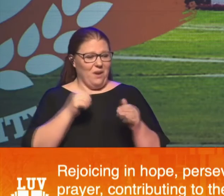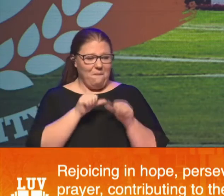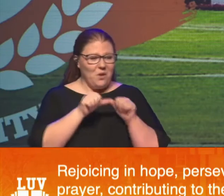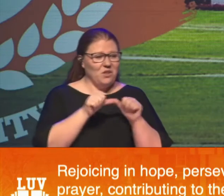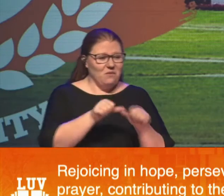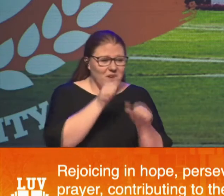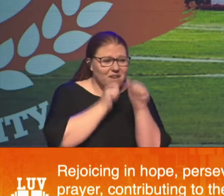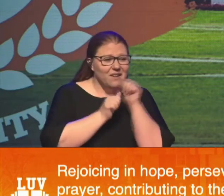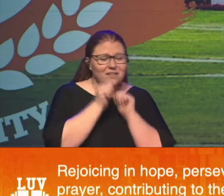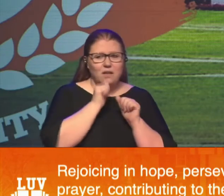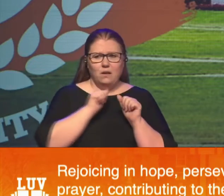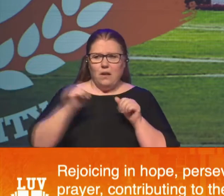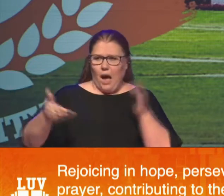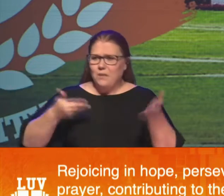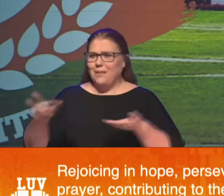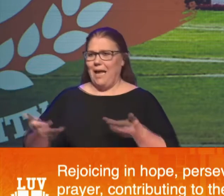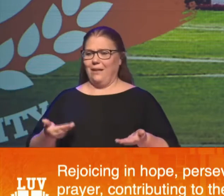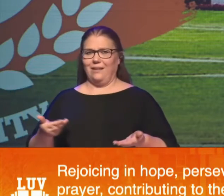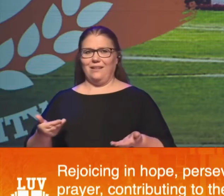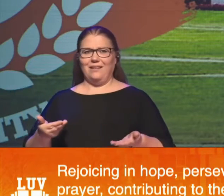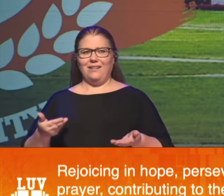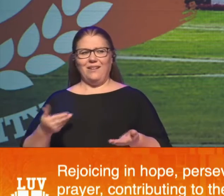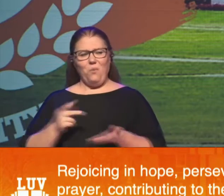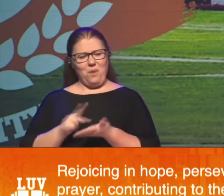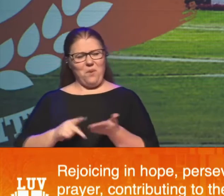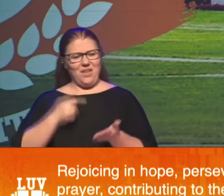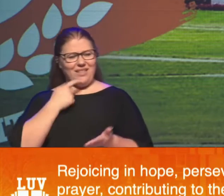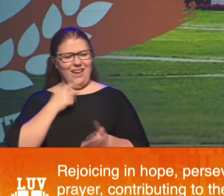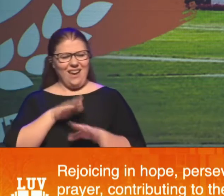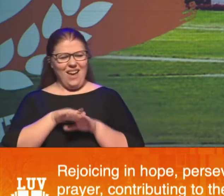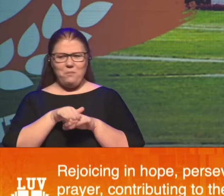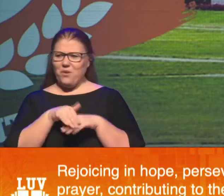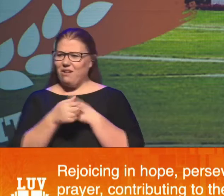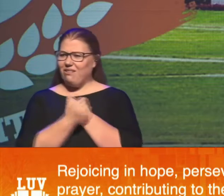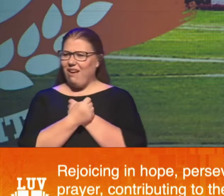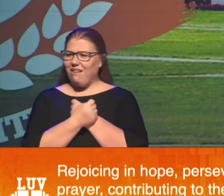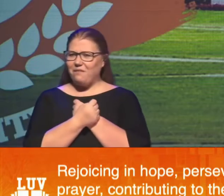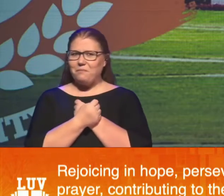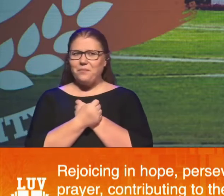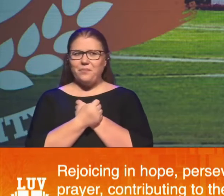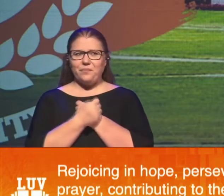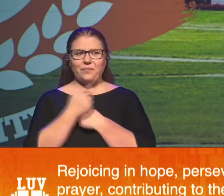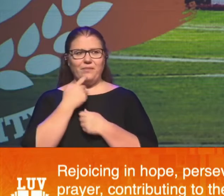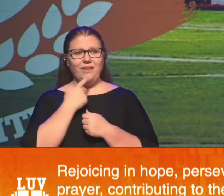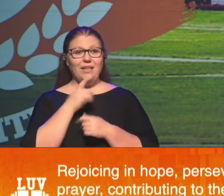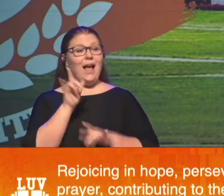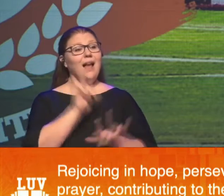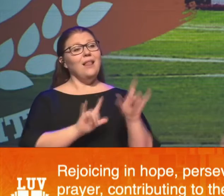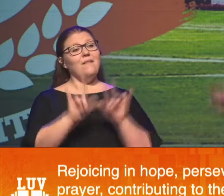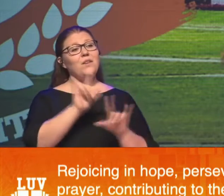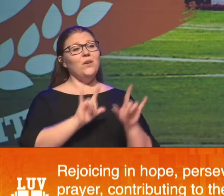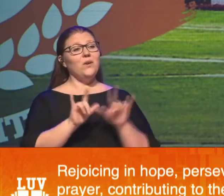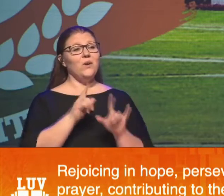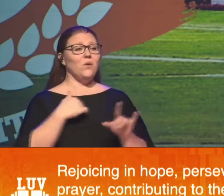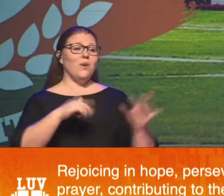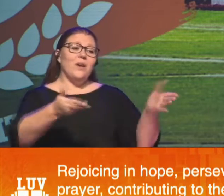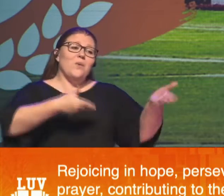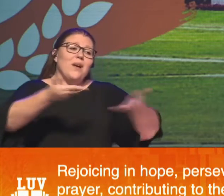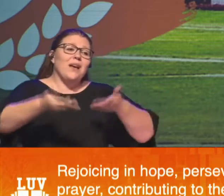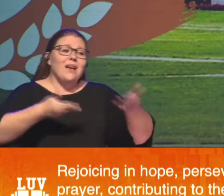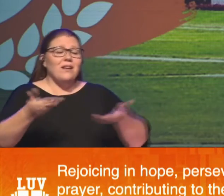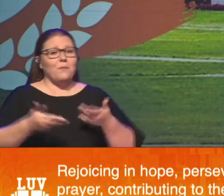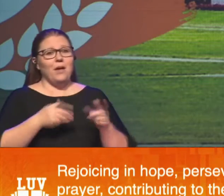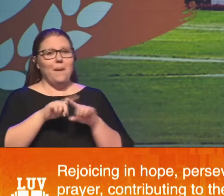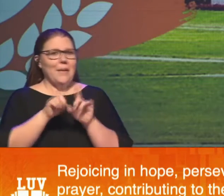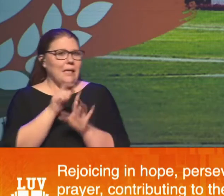hospitality, right? And I think what Paul is saying here is, listen, hypocritical love Hypocritical love says, I love you, says we're welcoming, says all that